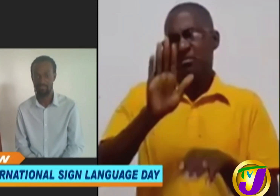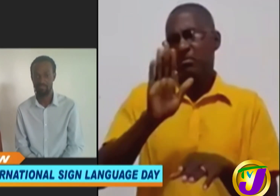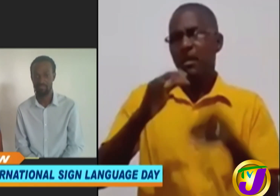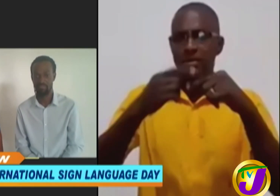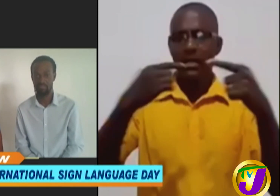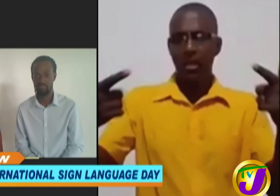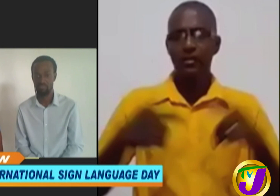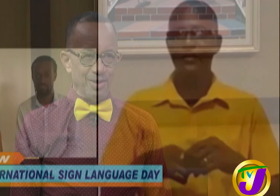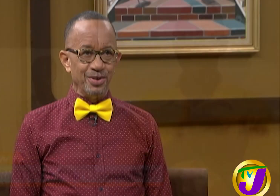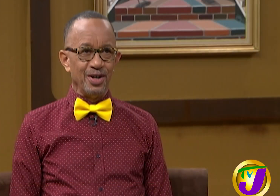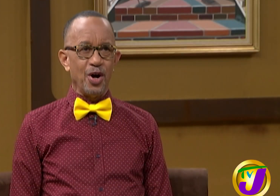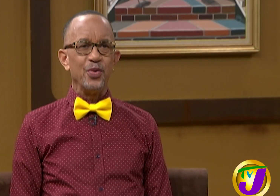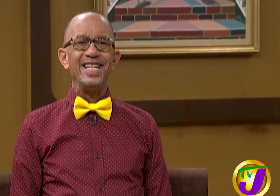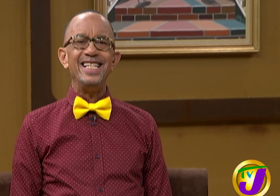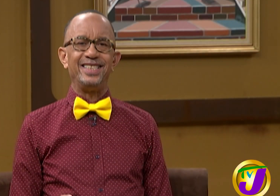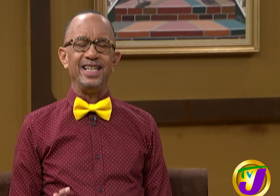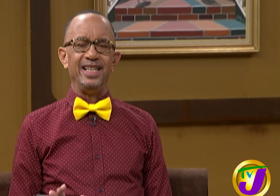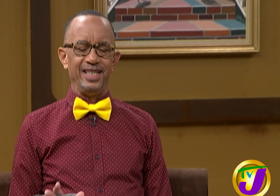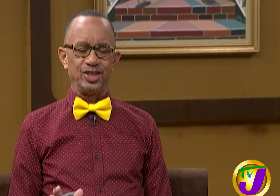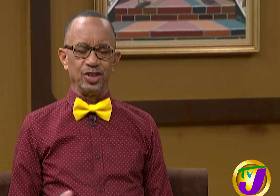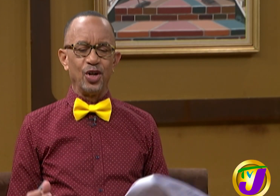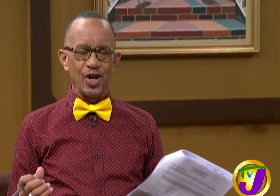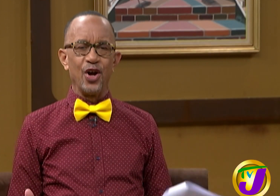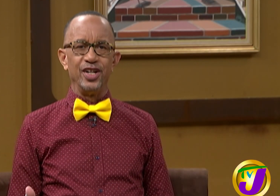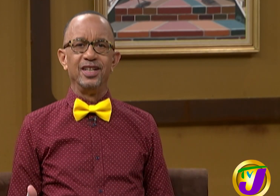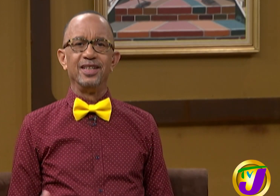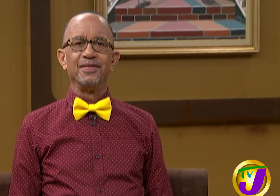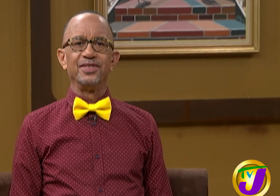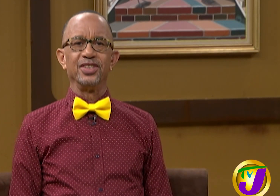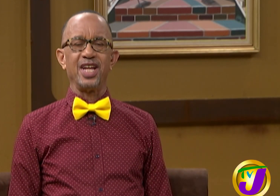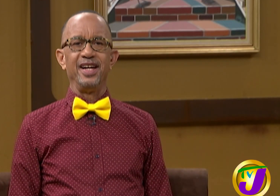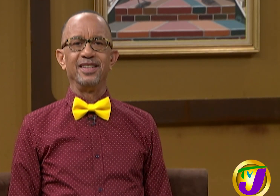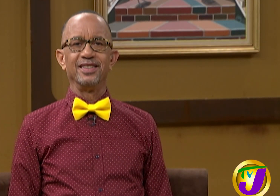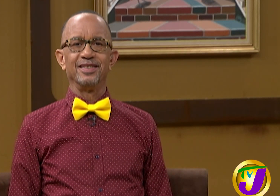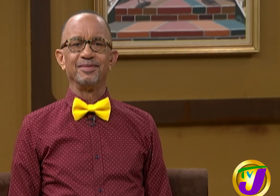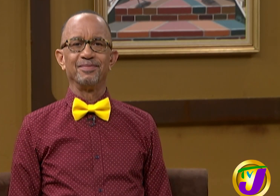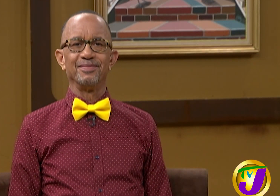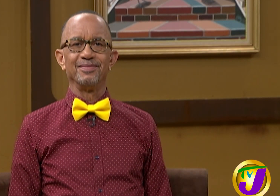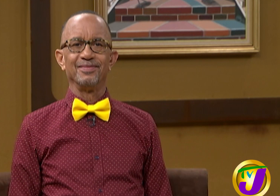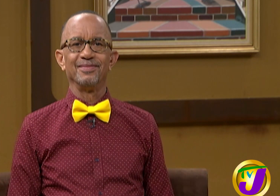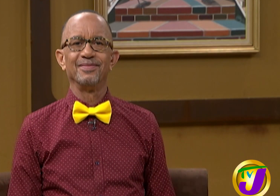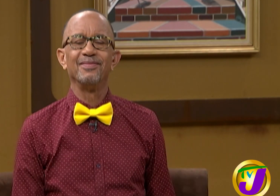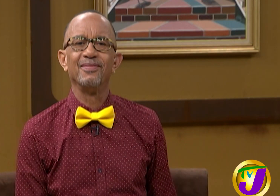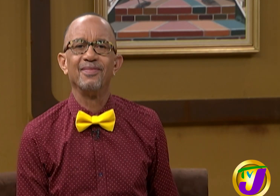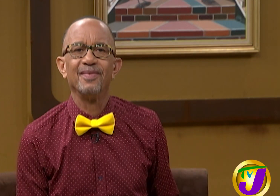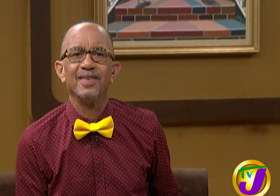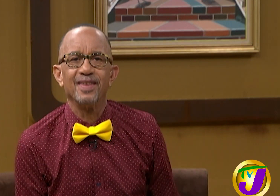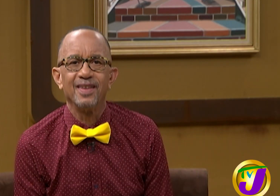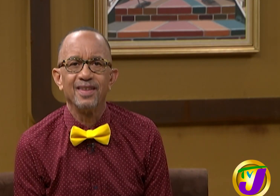Kamar. How easy it is to learn to sign?